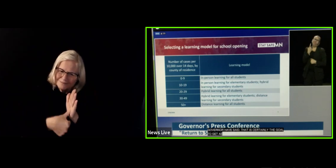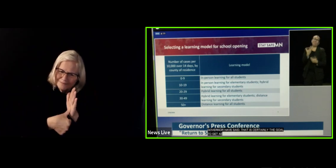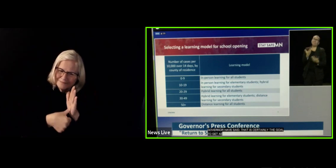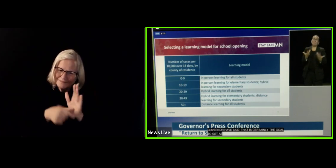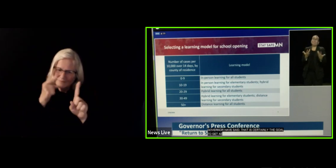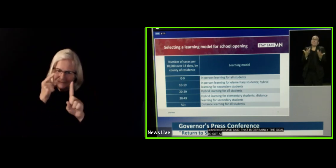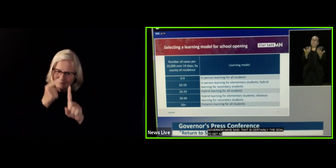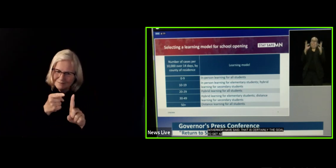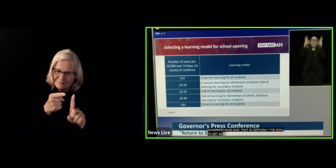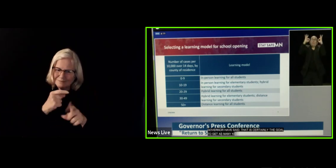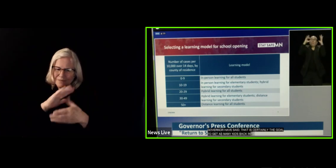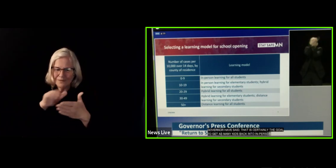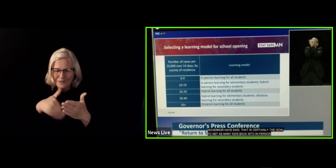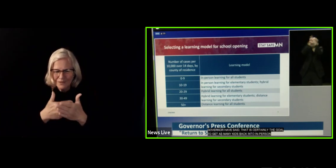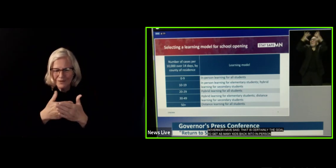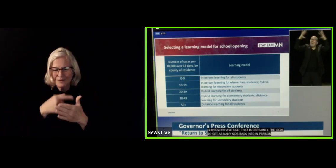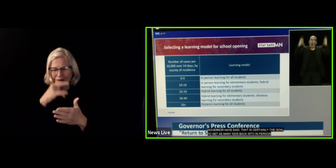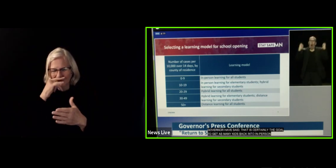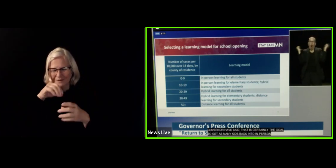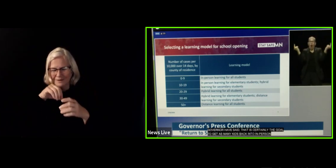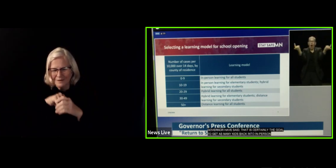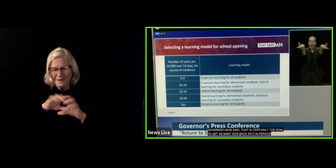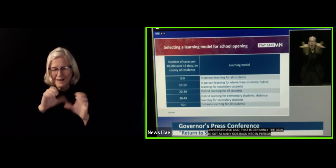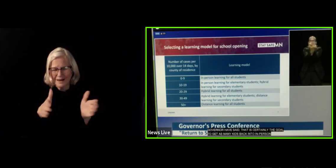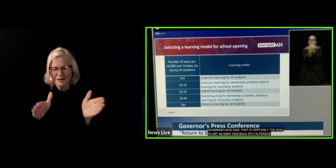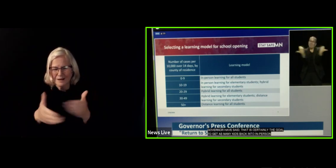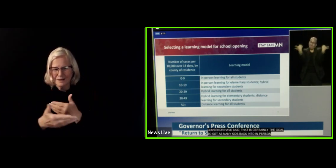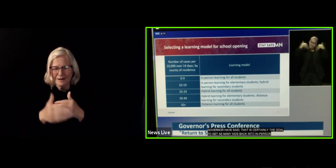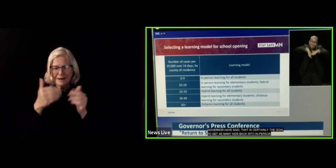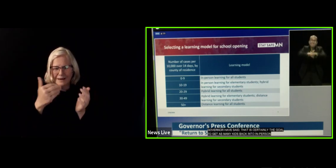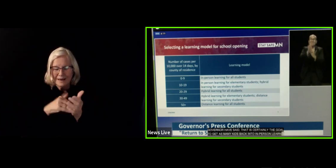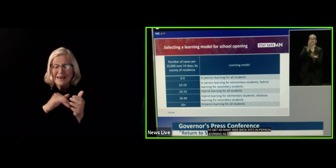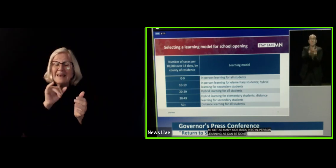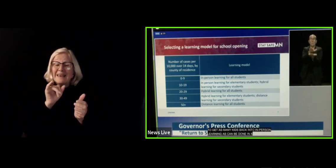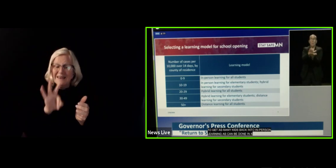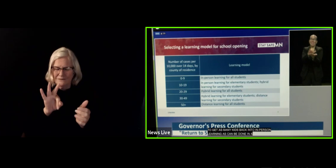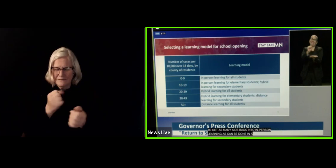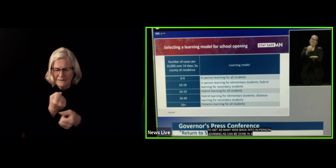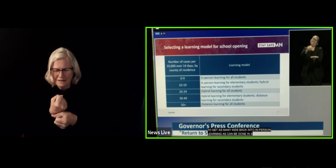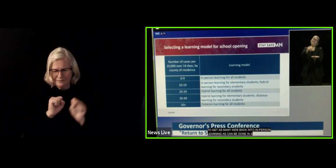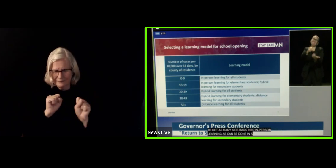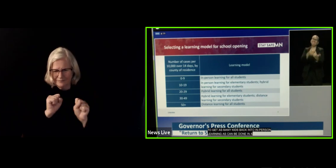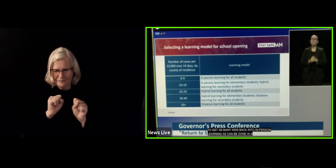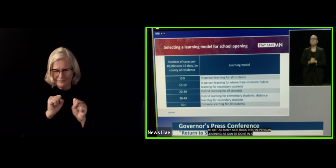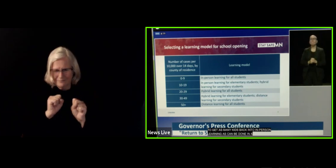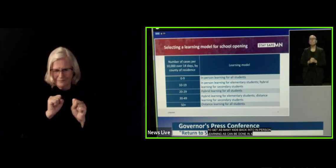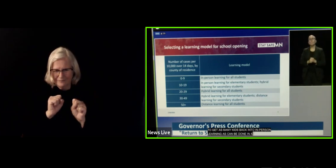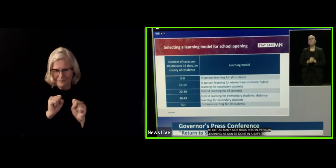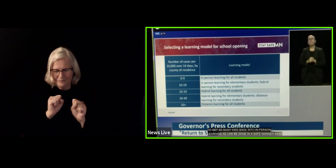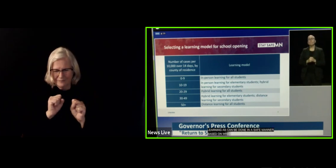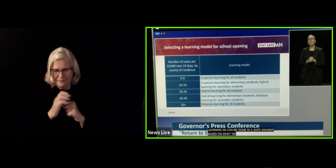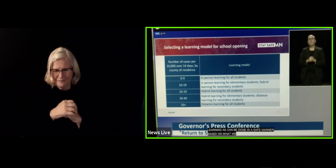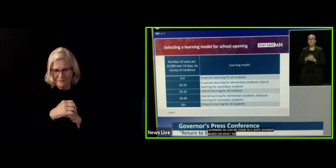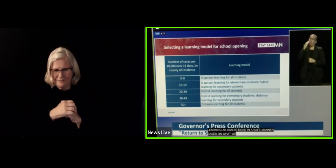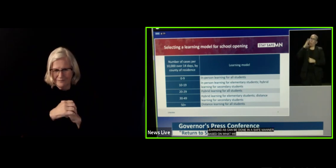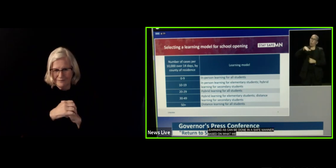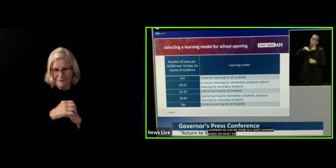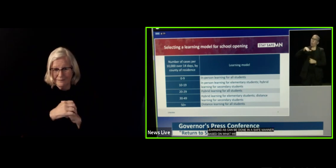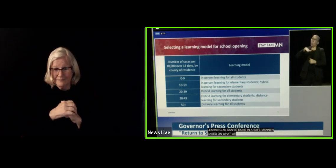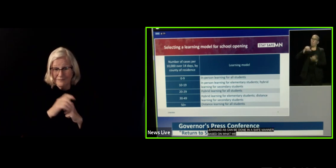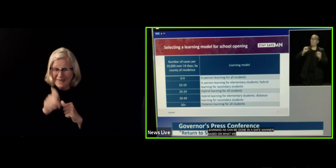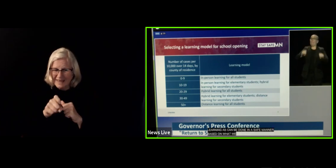as can be done in a safe manner, based on what we know about the risk of transmission and based upon